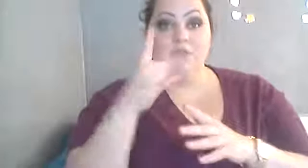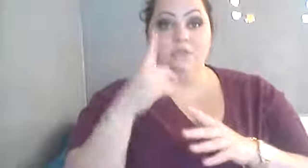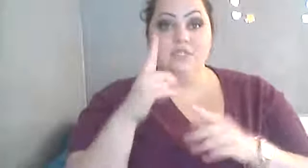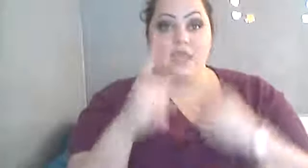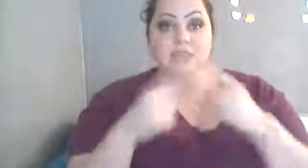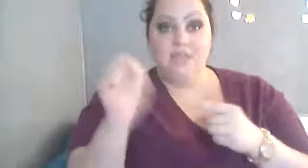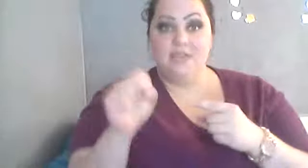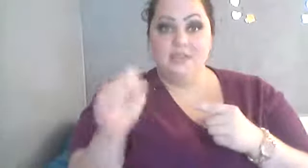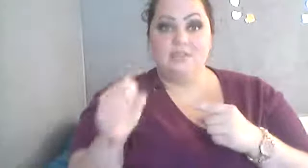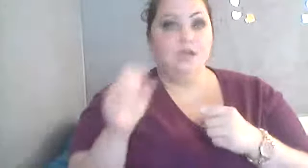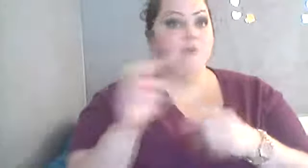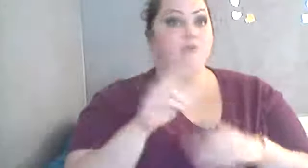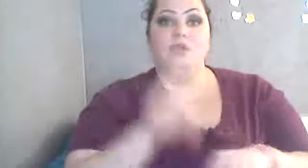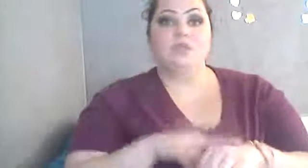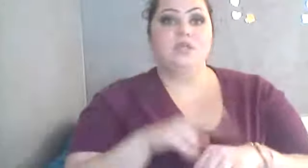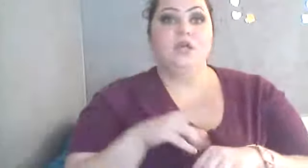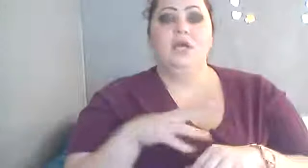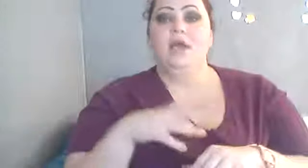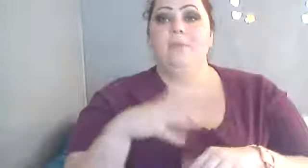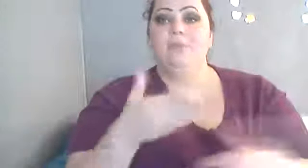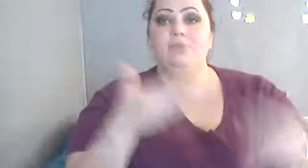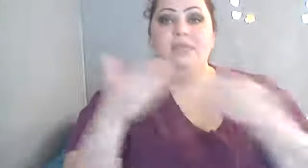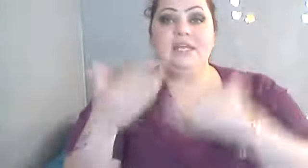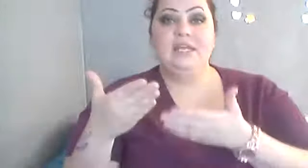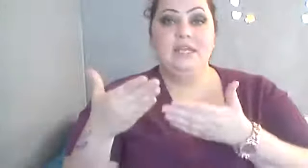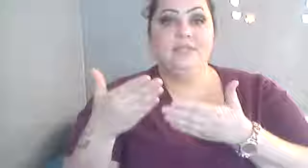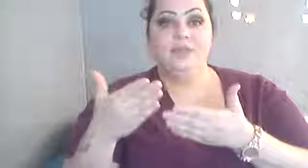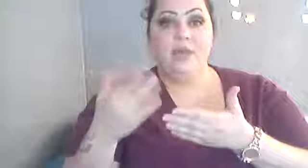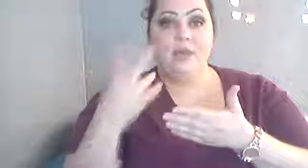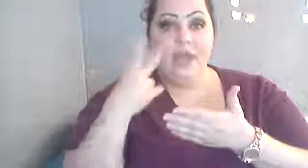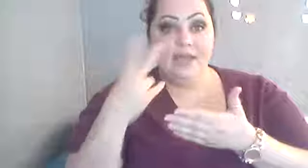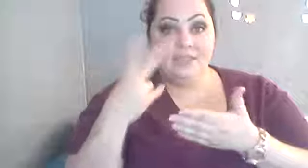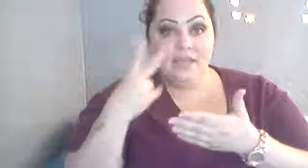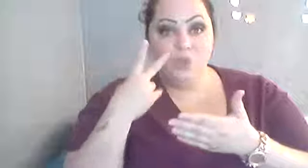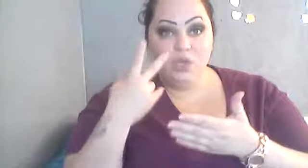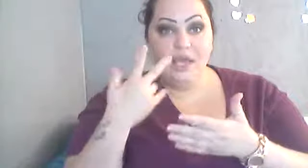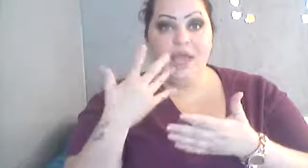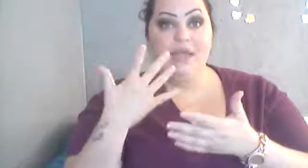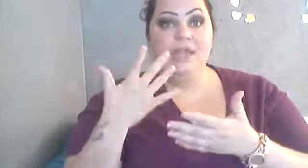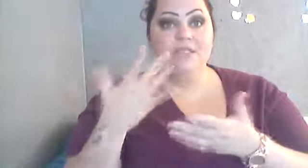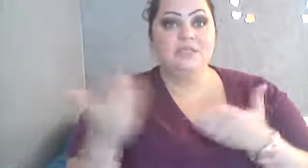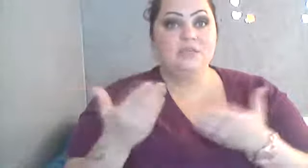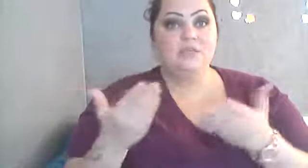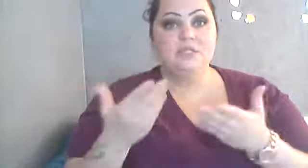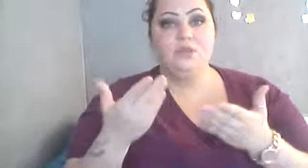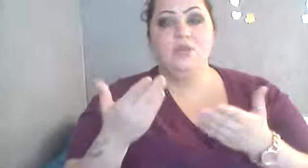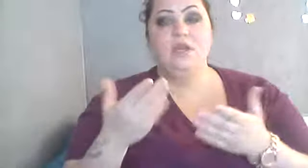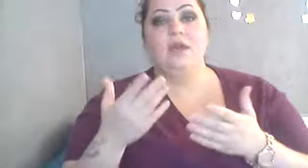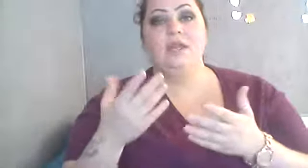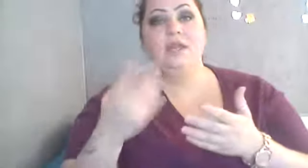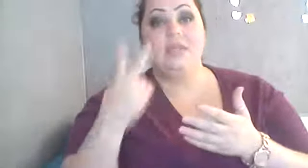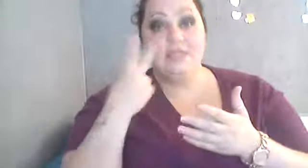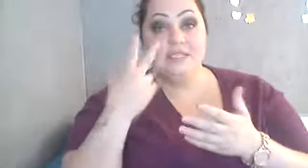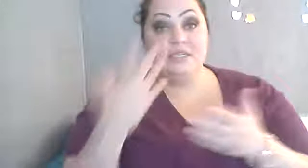for signs. Yes, of course. But bring it in so that way I can take a look at it, see what's going on, and then see